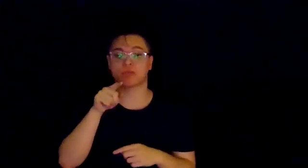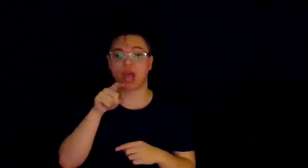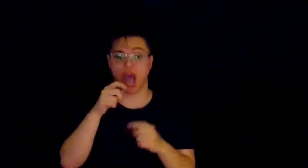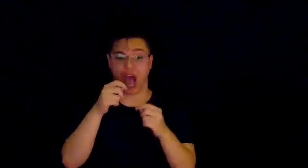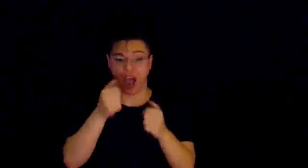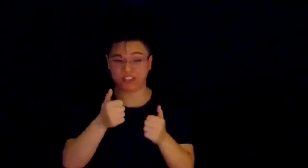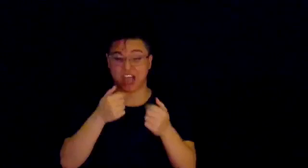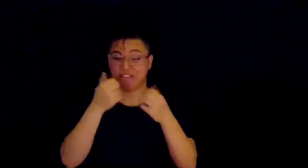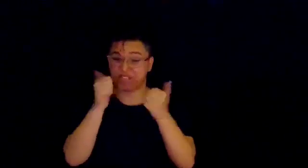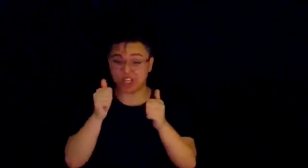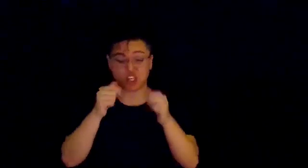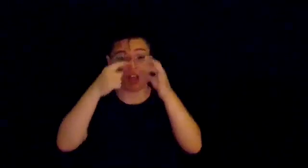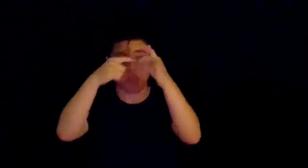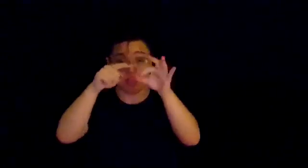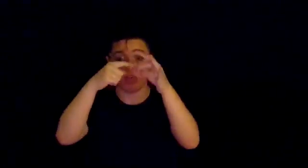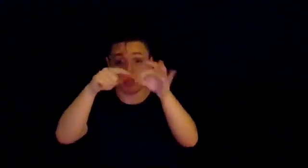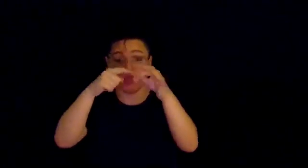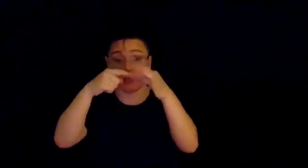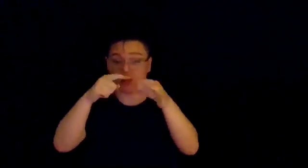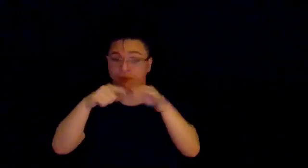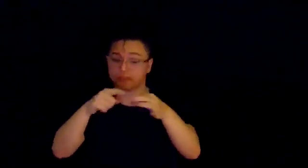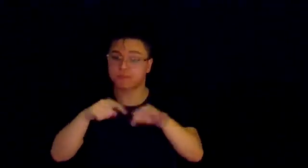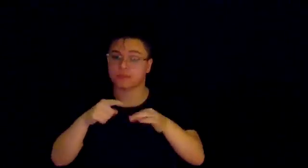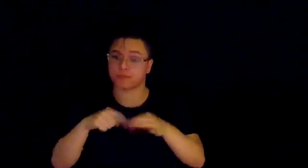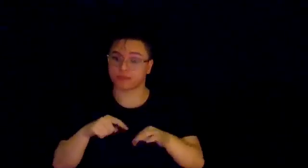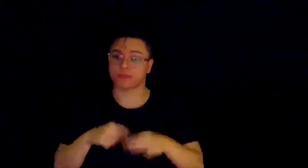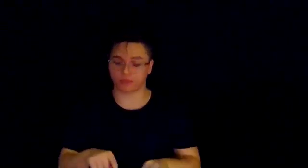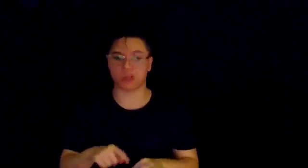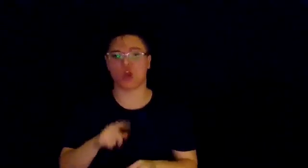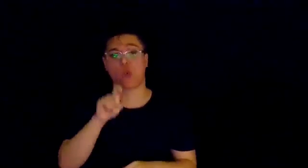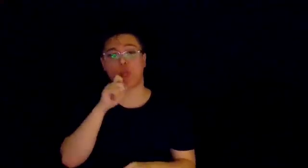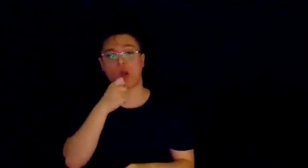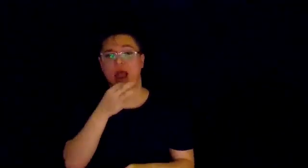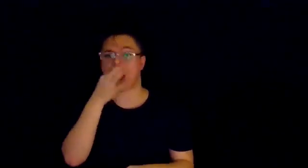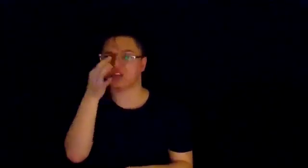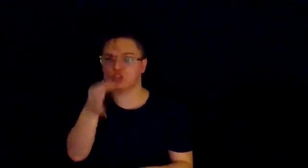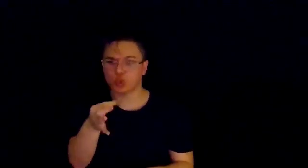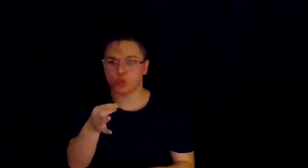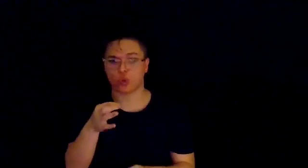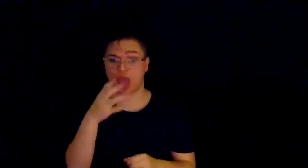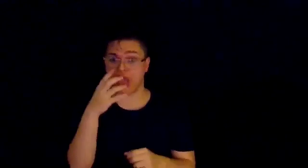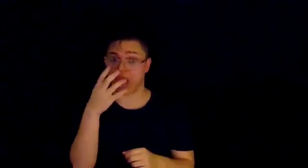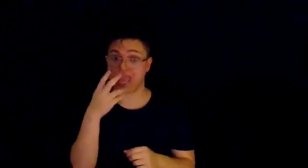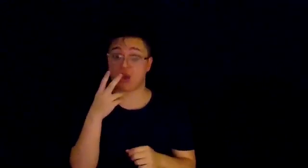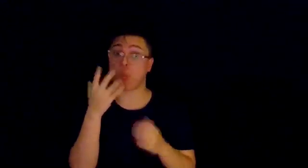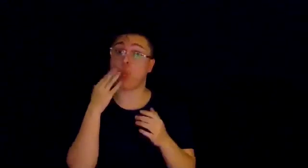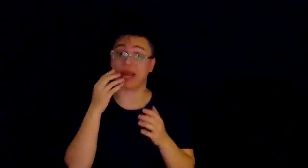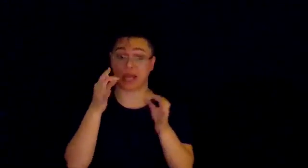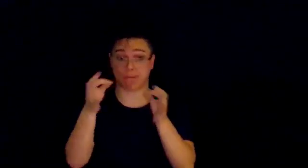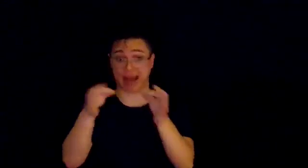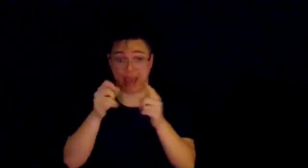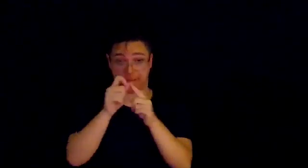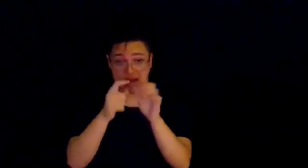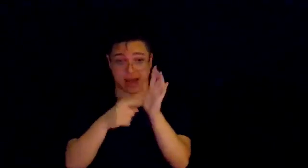In the meeting, after you finish answering all the questions, we'll